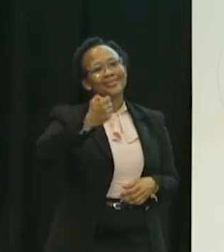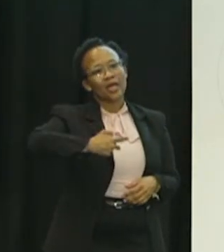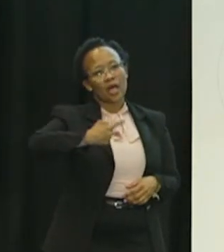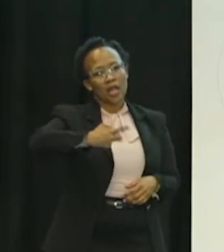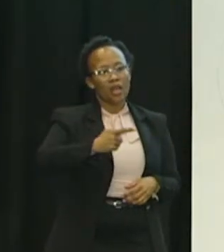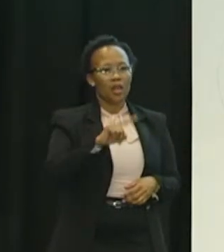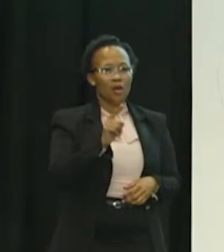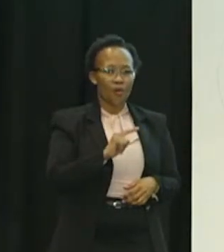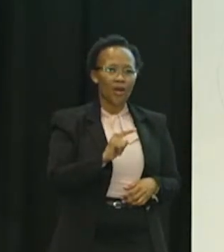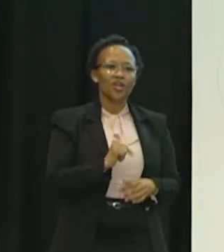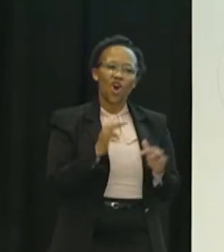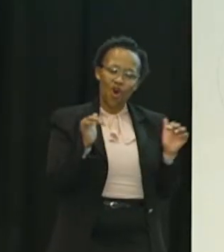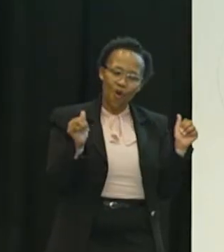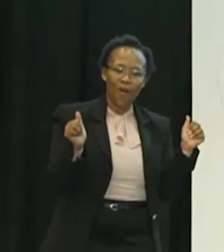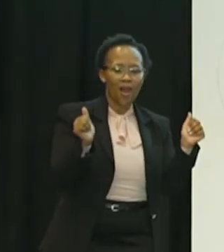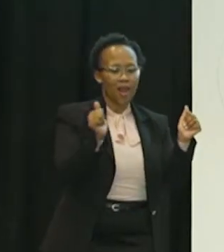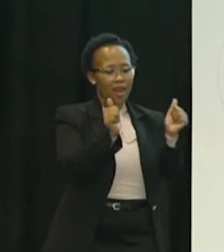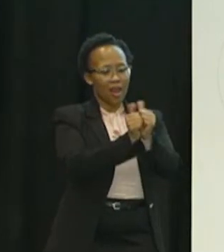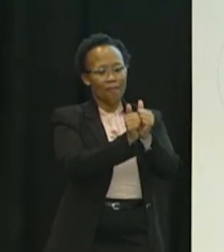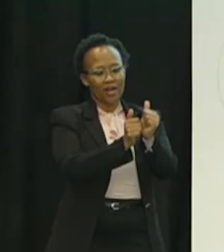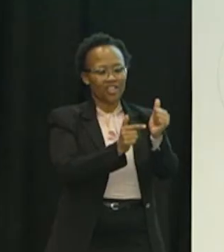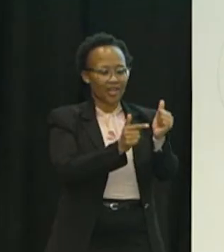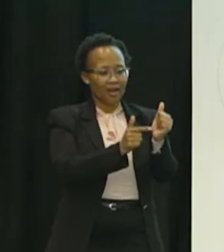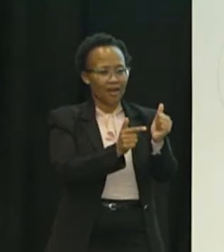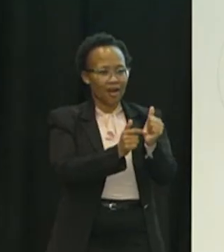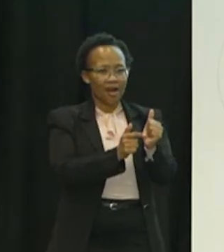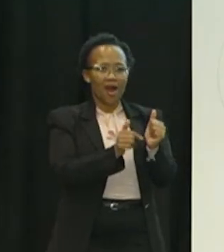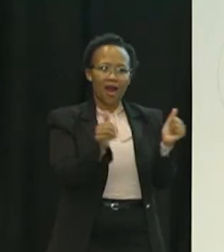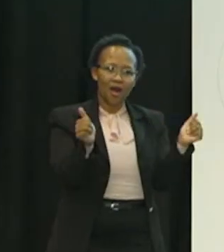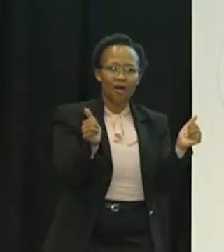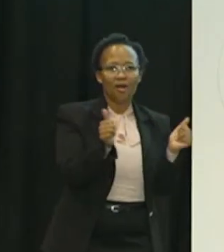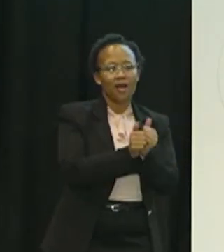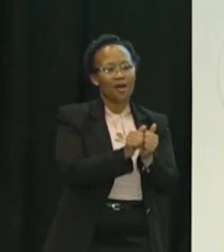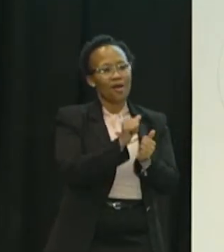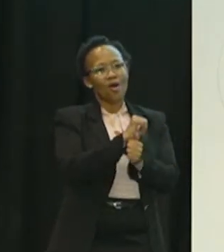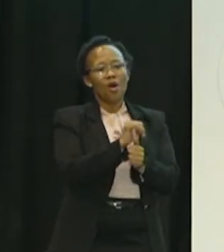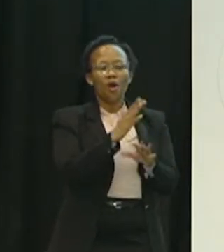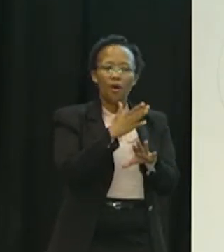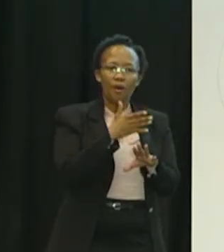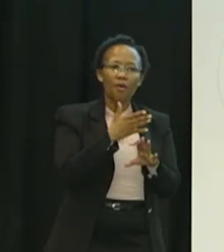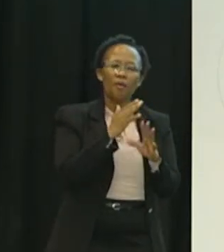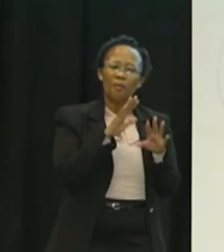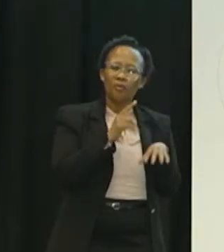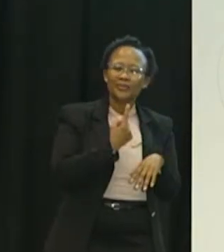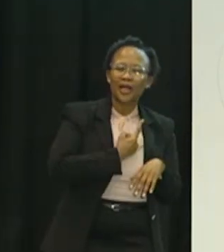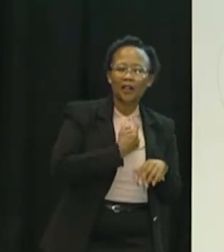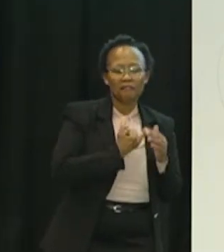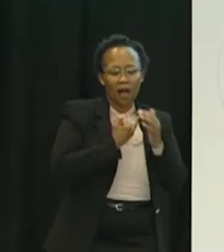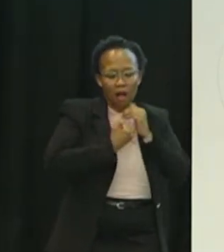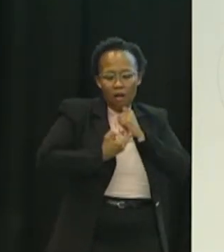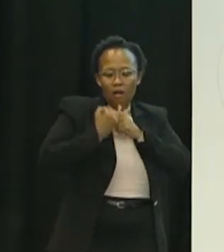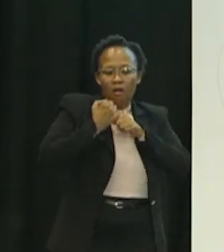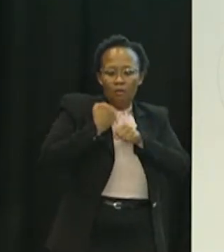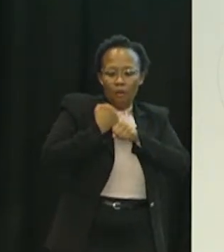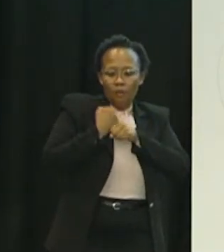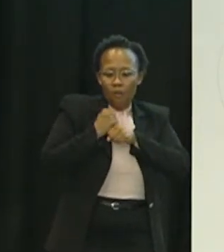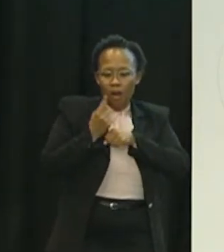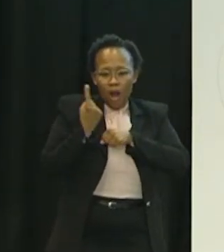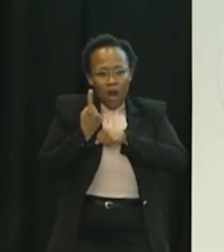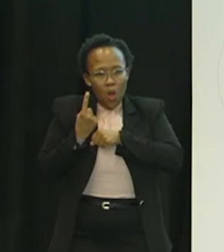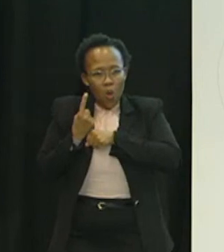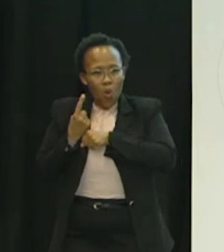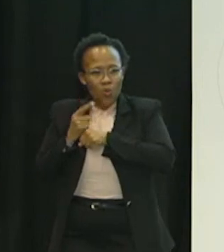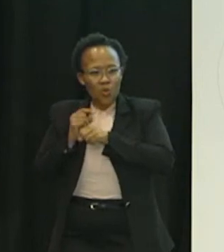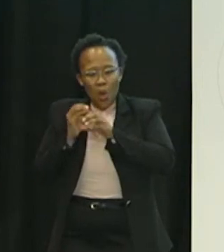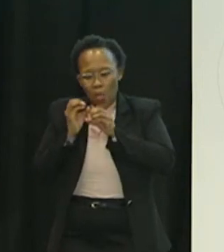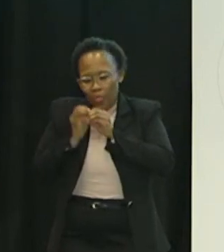fostering collaboration. You've heard these terms before. We work too much in silos, we work by ourselves in our different corners. Once again,